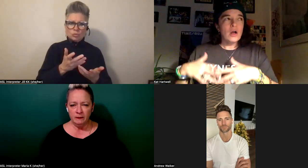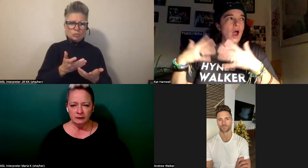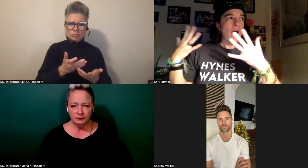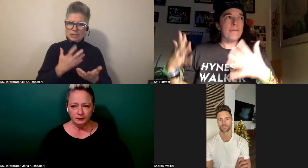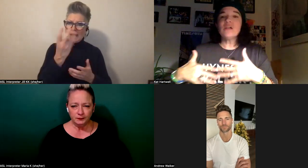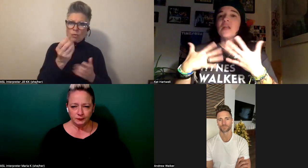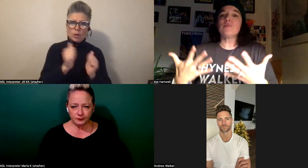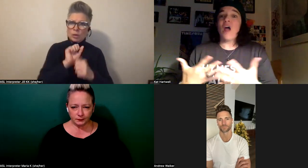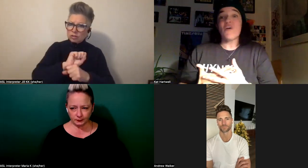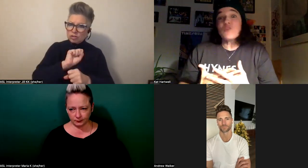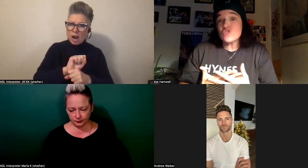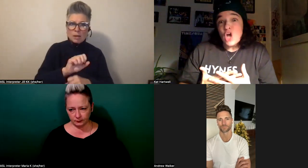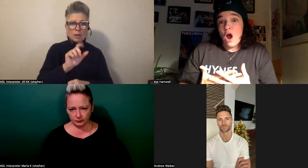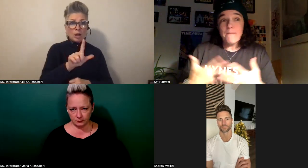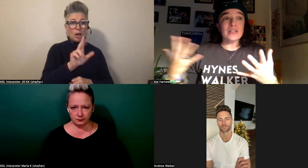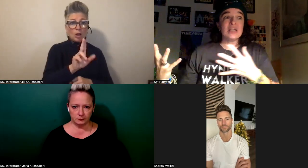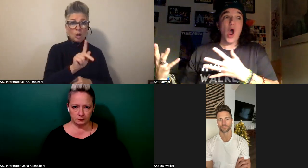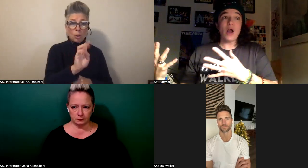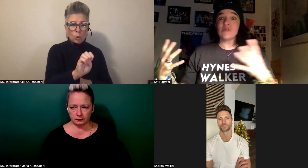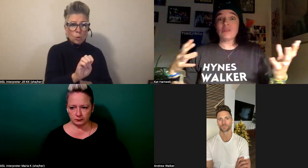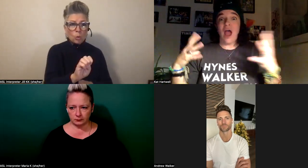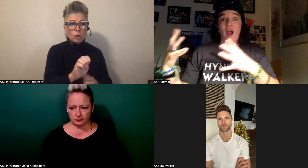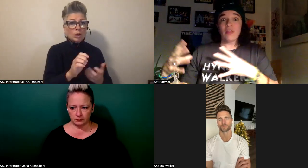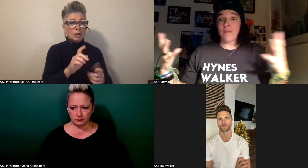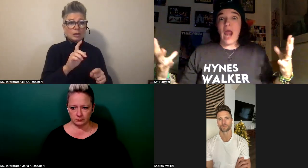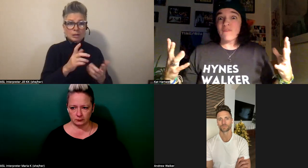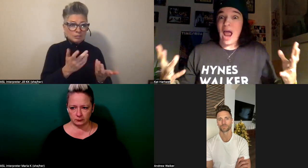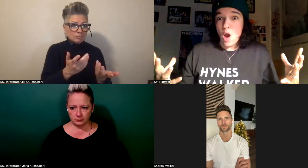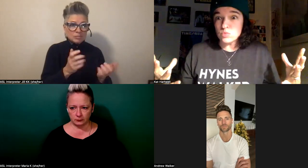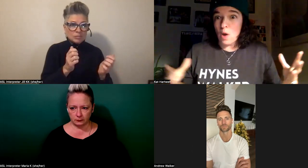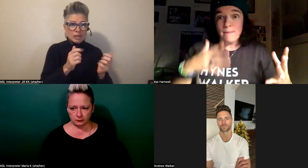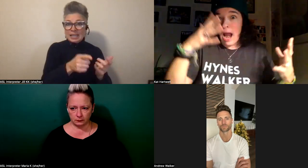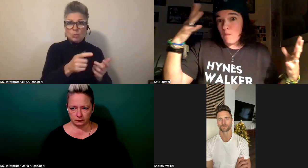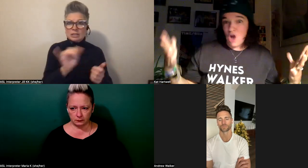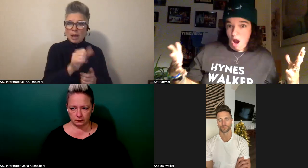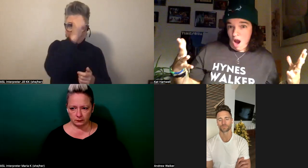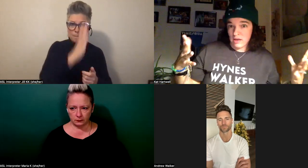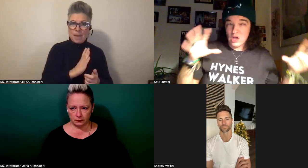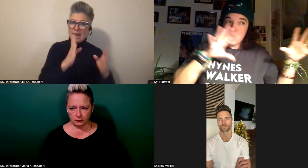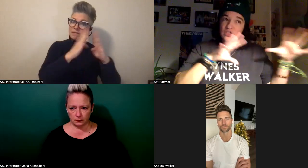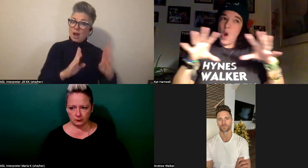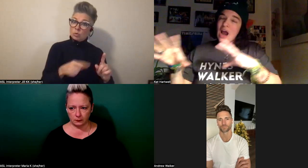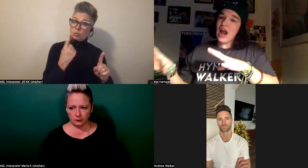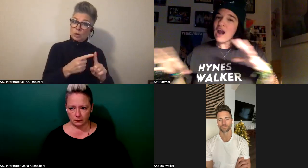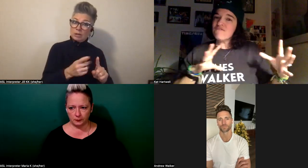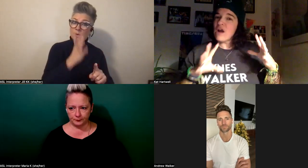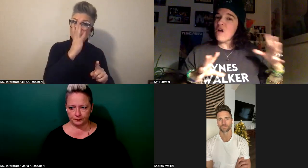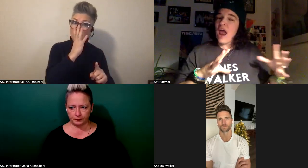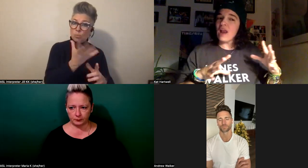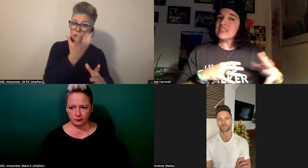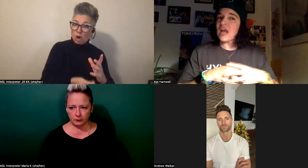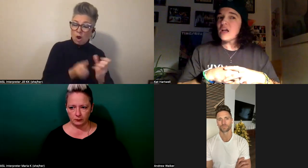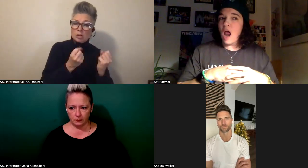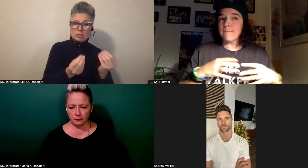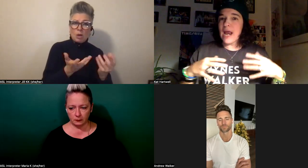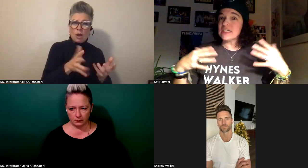Luke building himself a future because he was like the man at the house when the man was gone. So I kind of feel